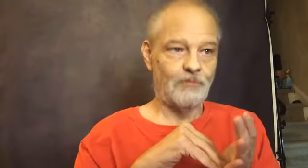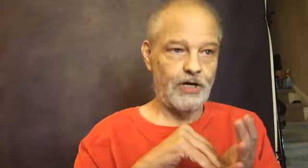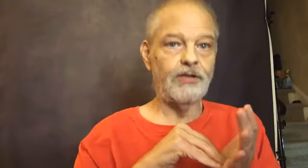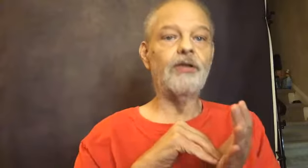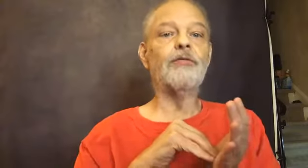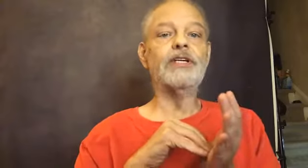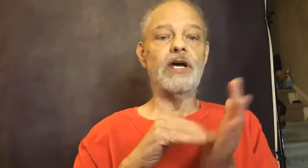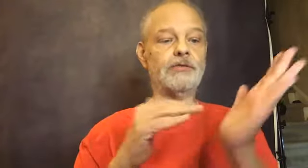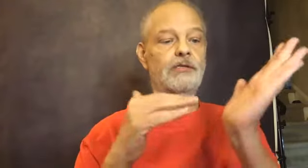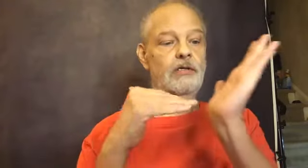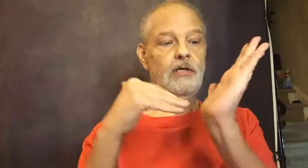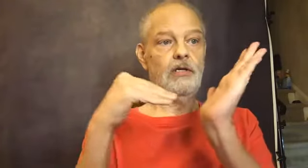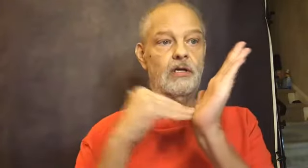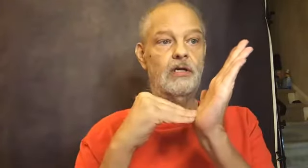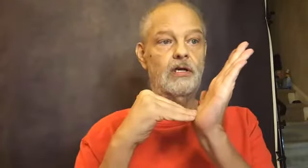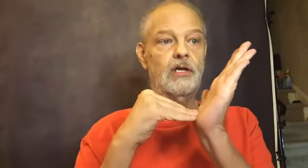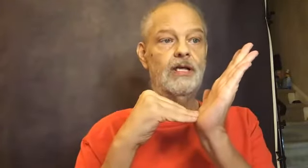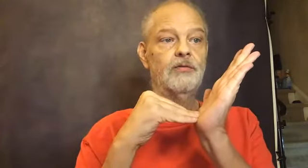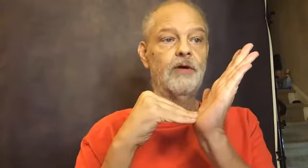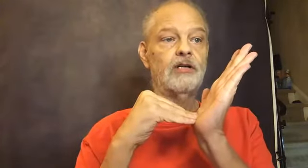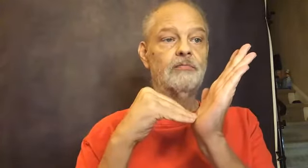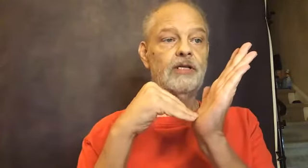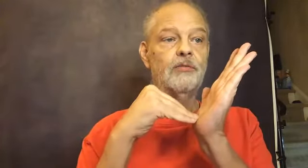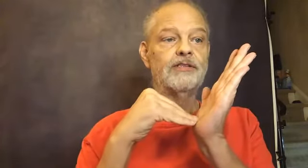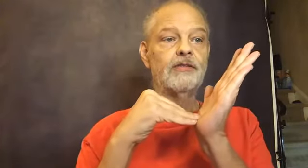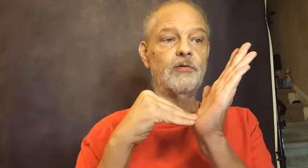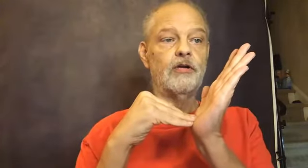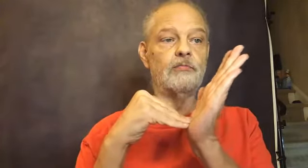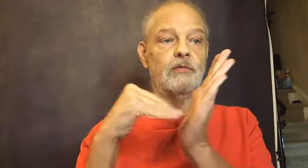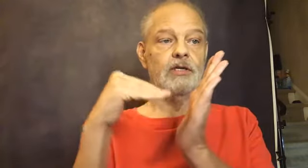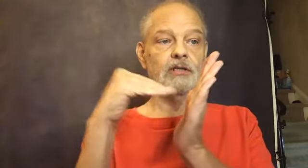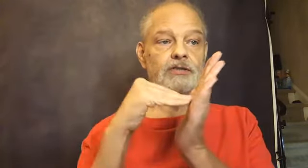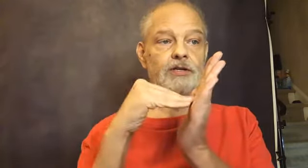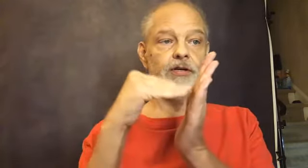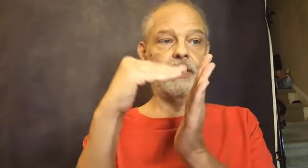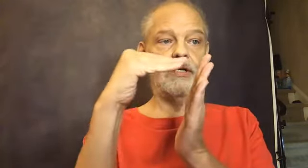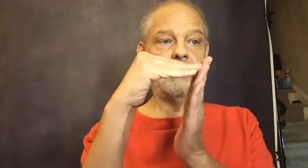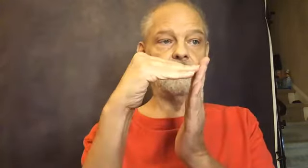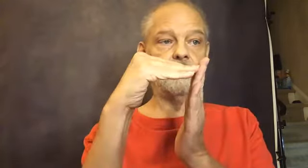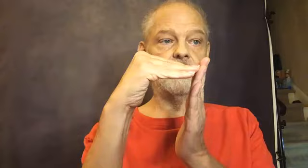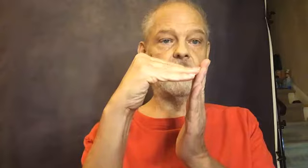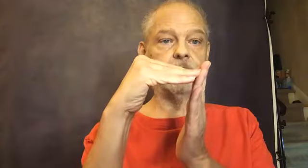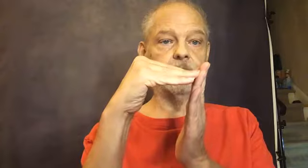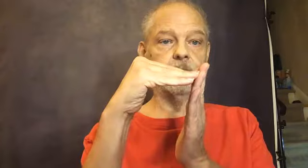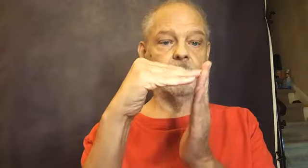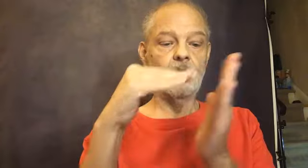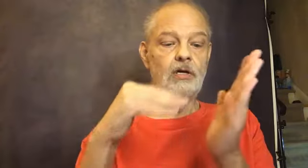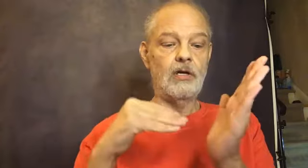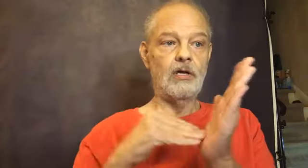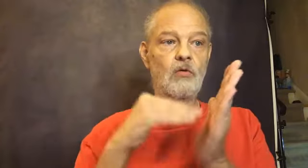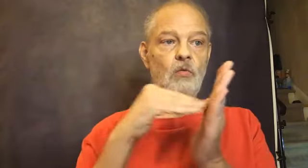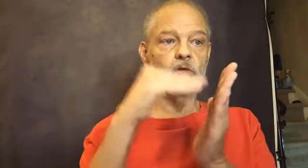Right, 3 times. At the bottom, at the base of your palm, center, and then towards the tip.